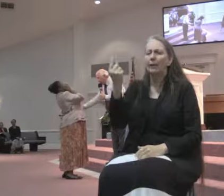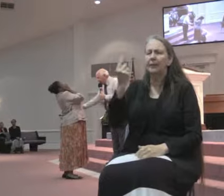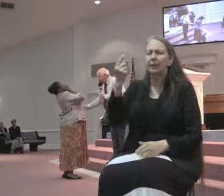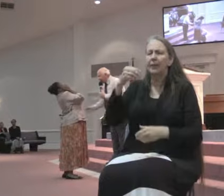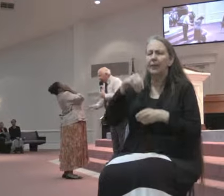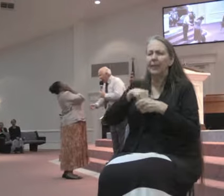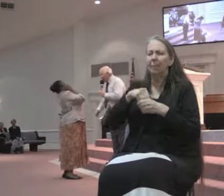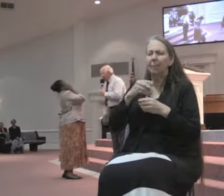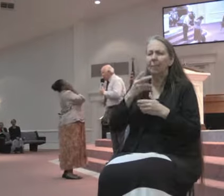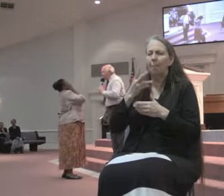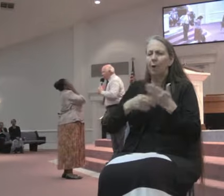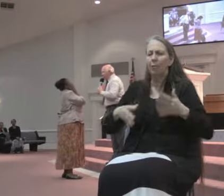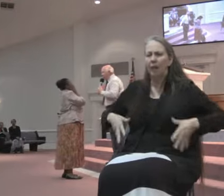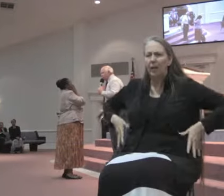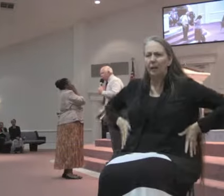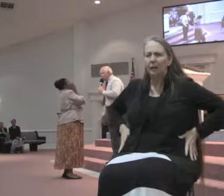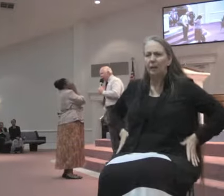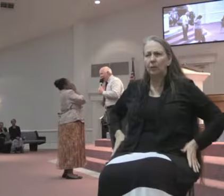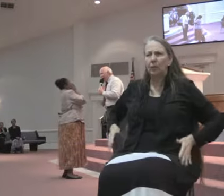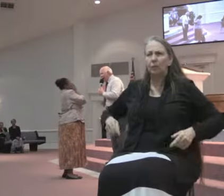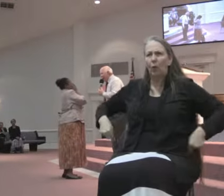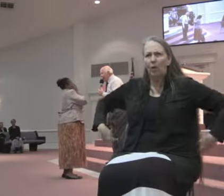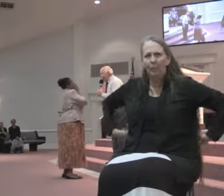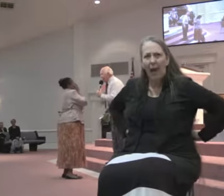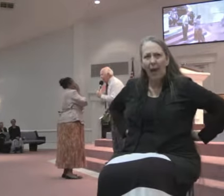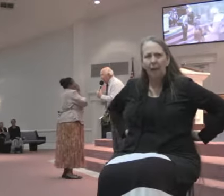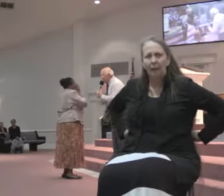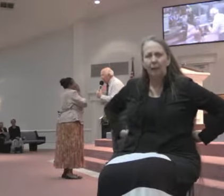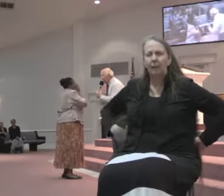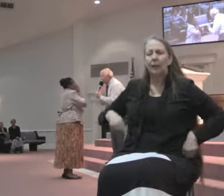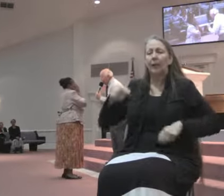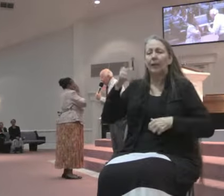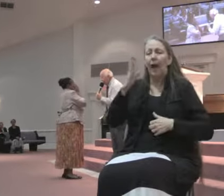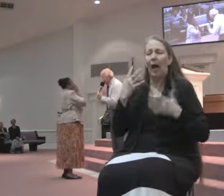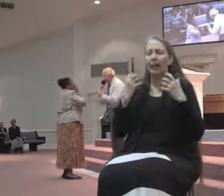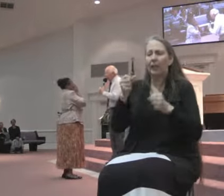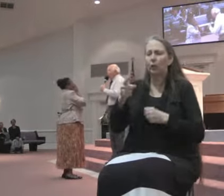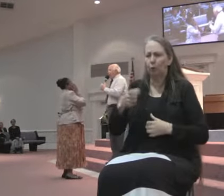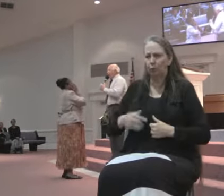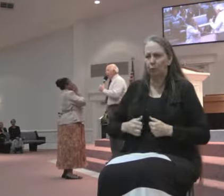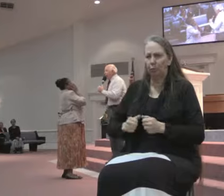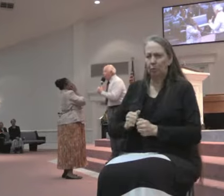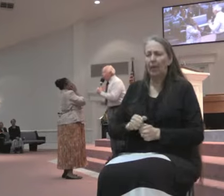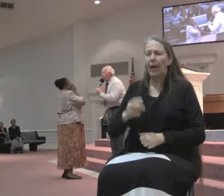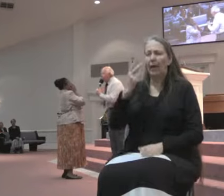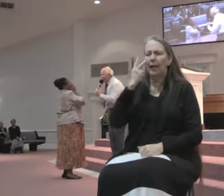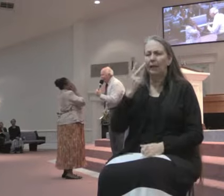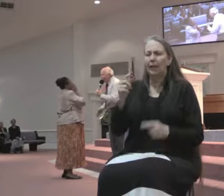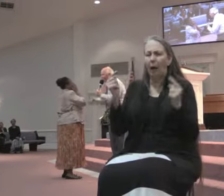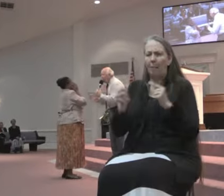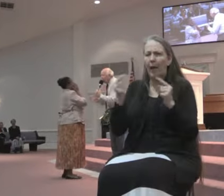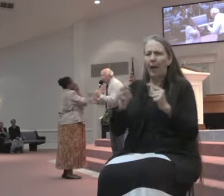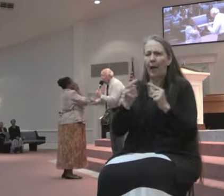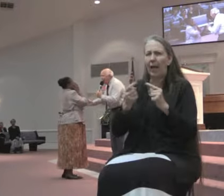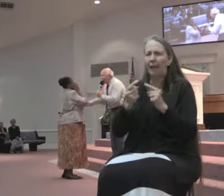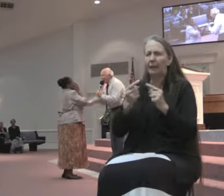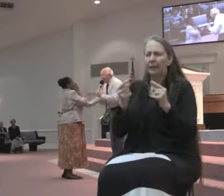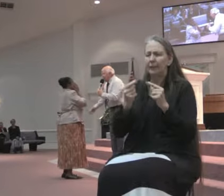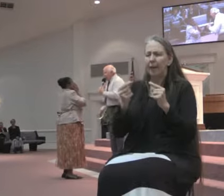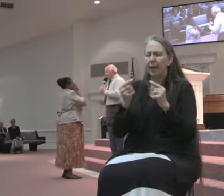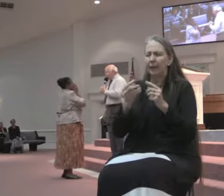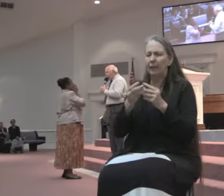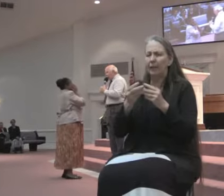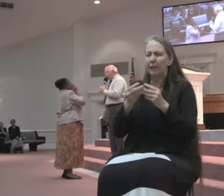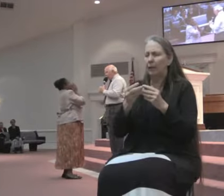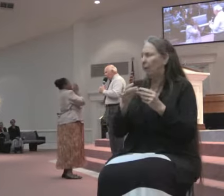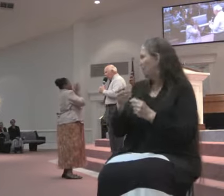in both of your sides towards your back, and God healed it. And I saw pain charge out